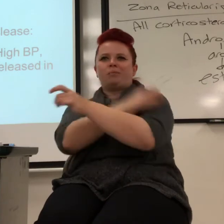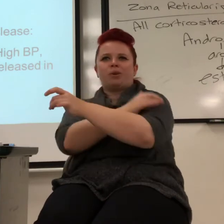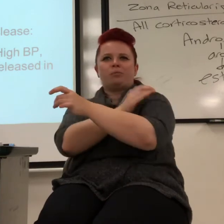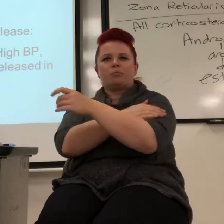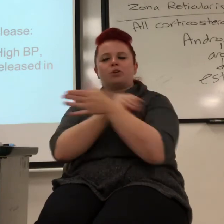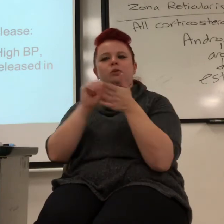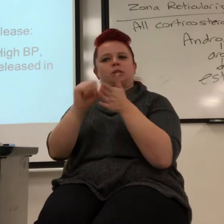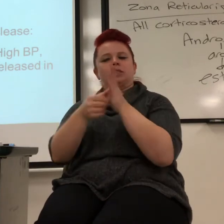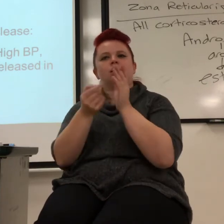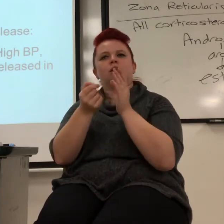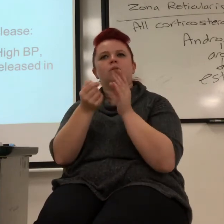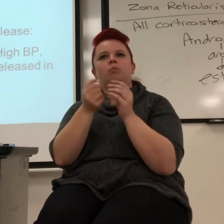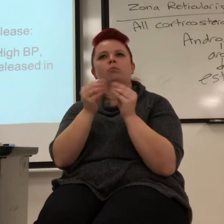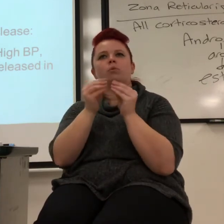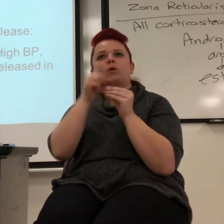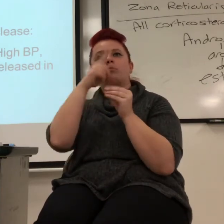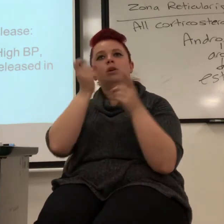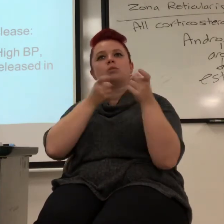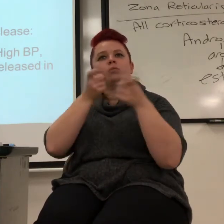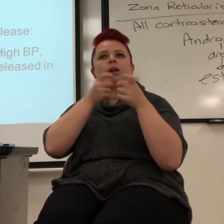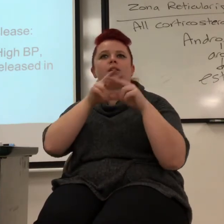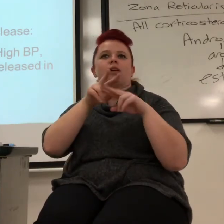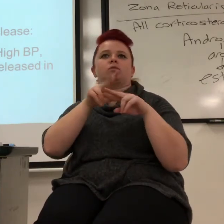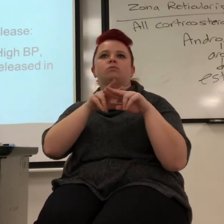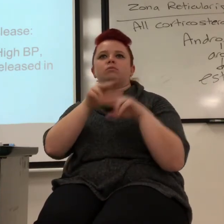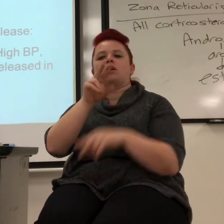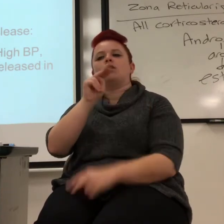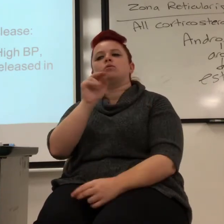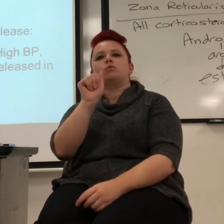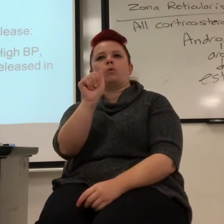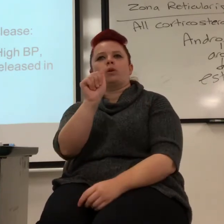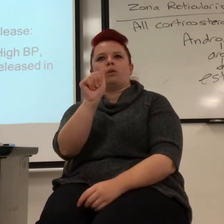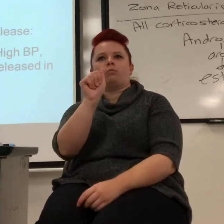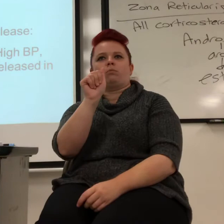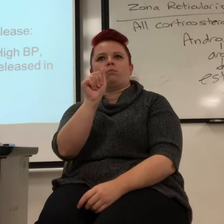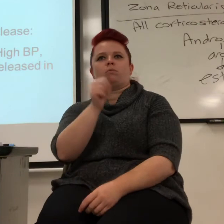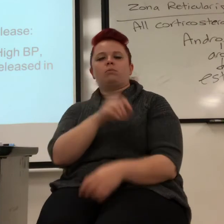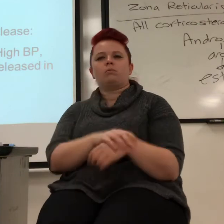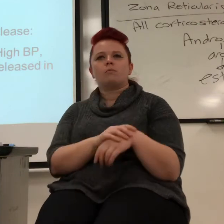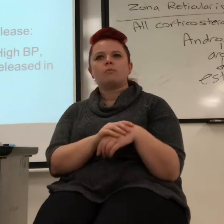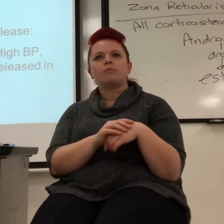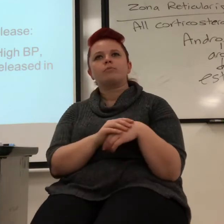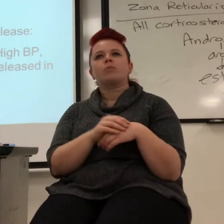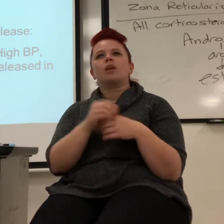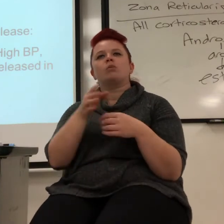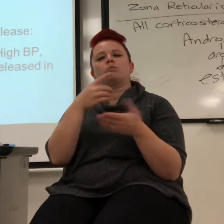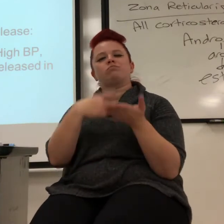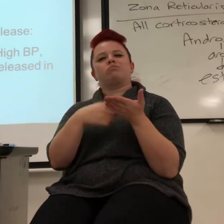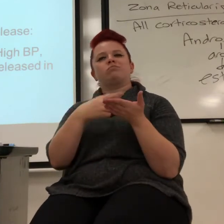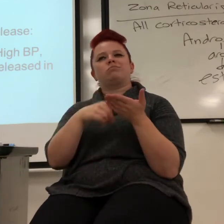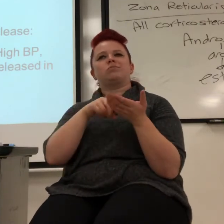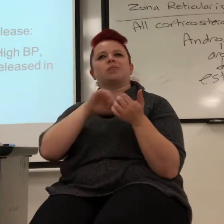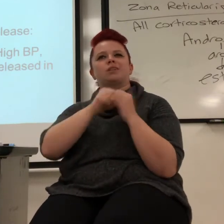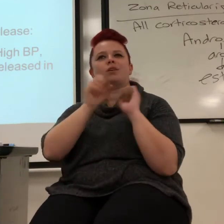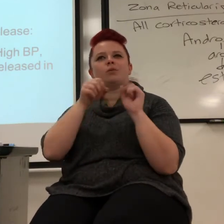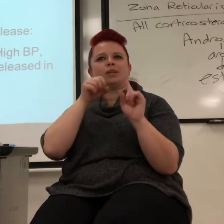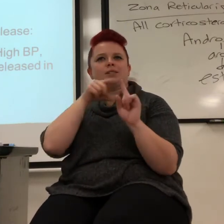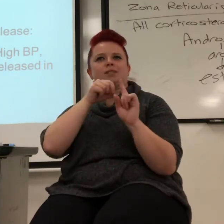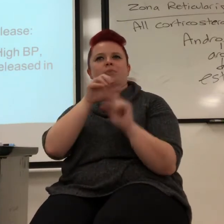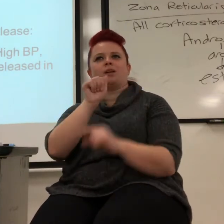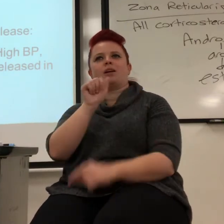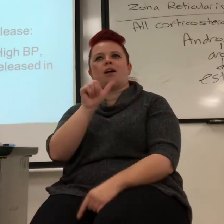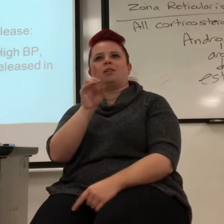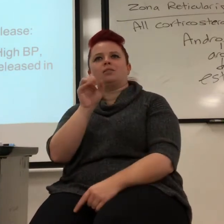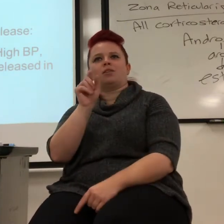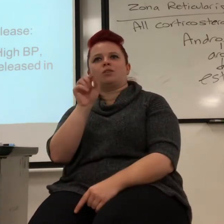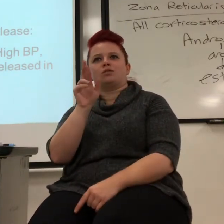because it regulates sodium, which helps maintain or increase BP. Let's talk about the ways you can stimulate aldosterone's release from